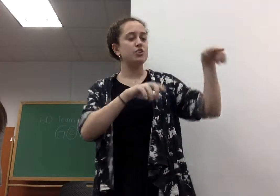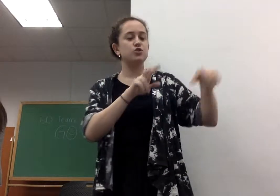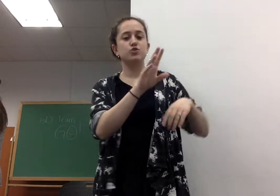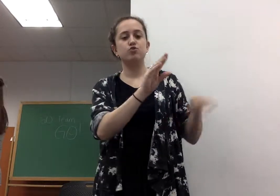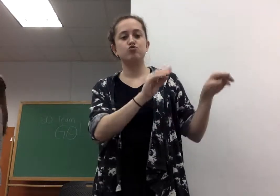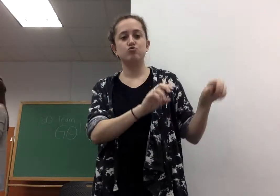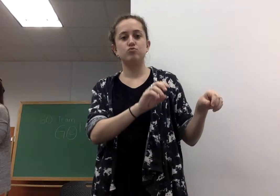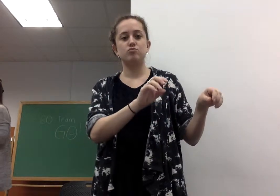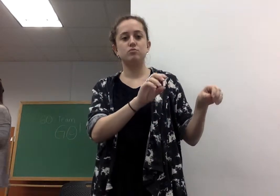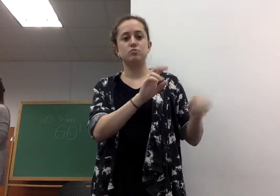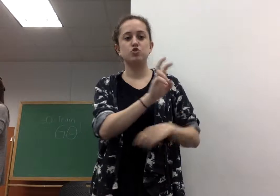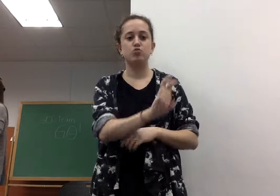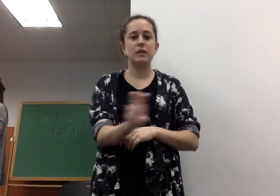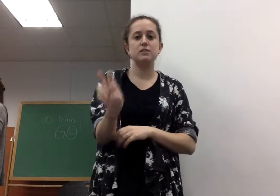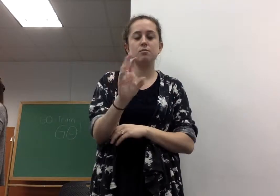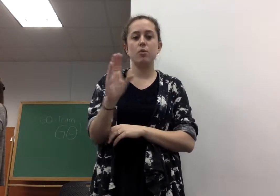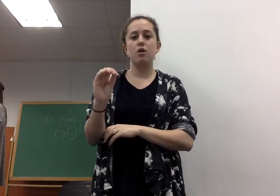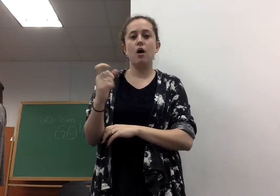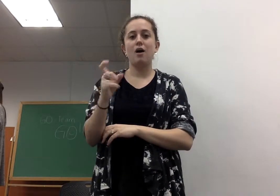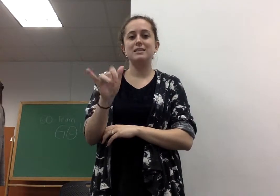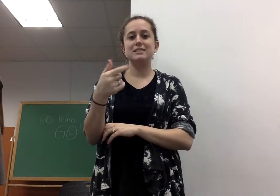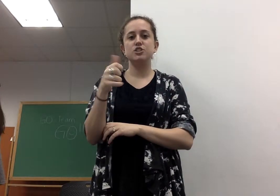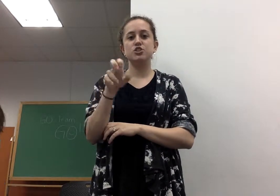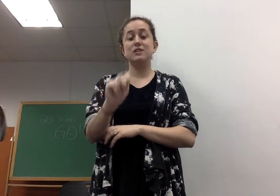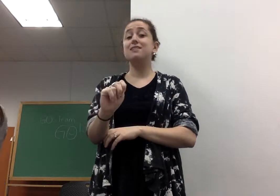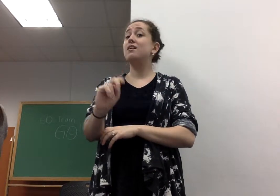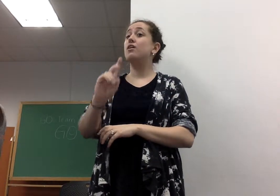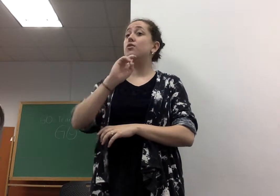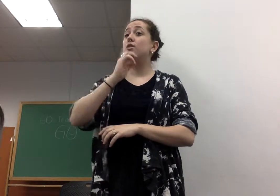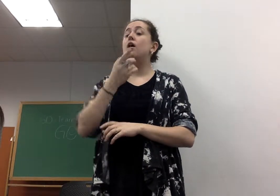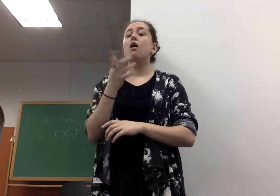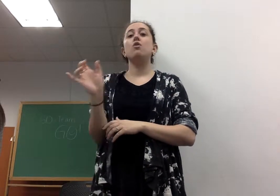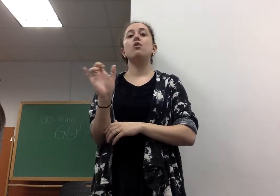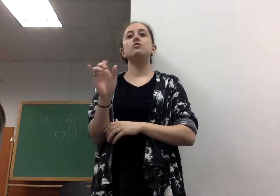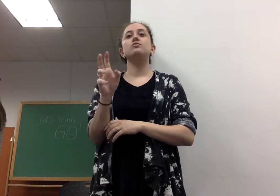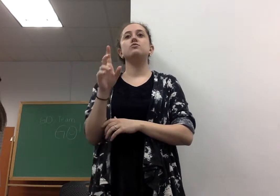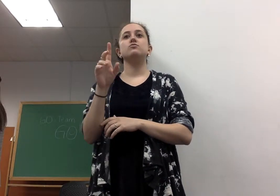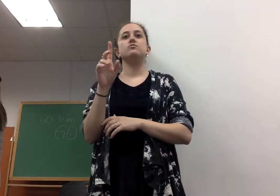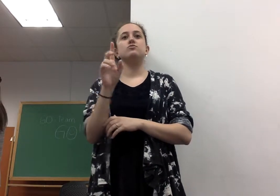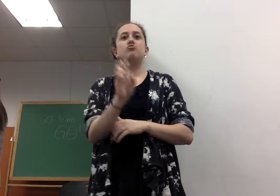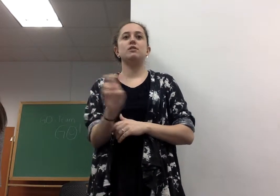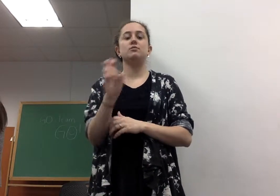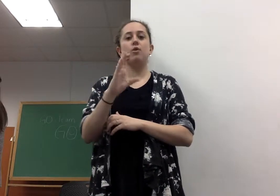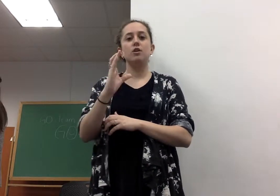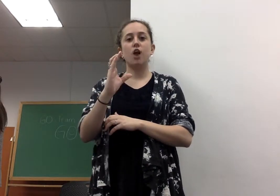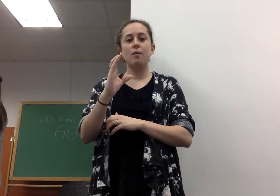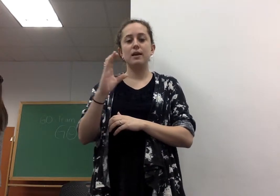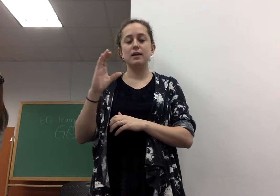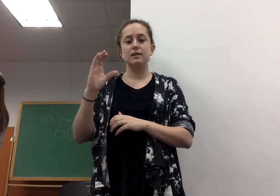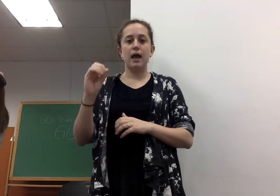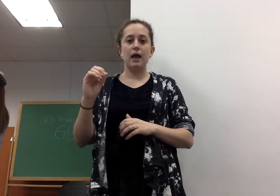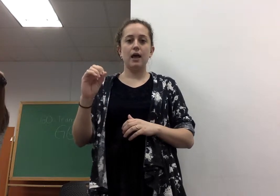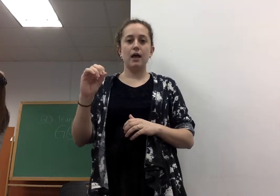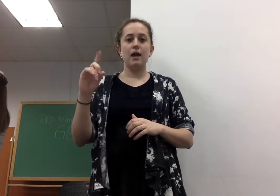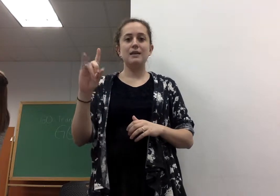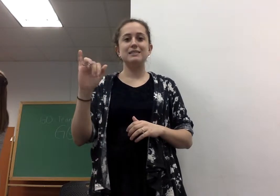transports carbon dioxide back out of the body, right? Good. Transports gases. What do white blood cells do for us?